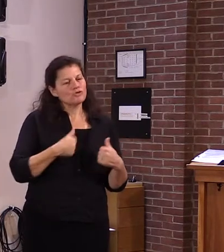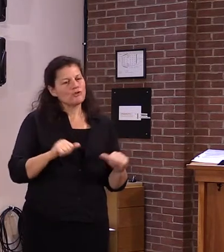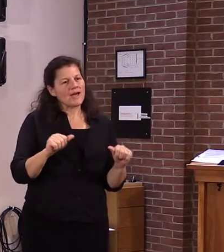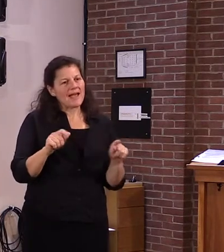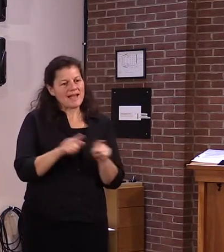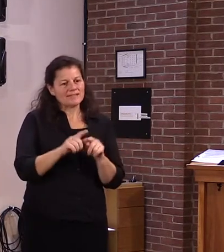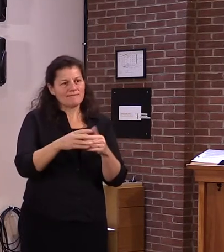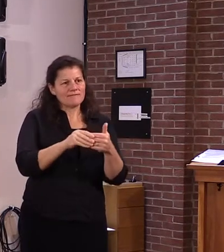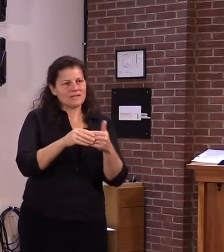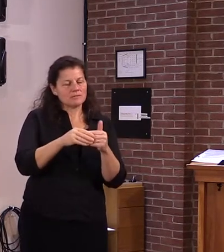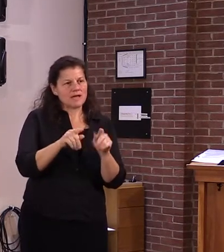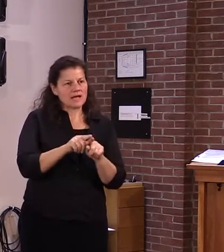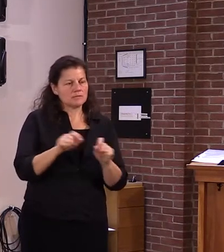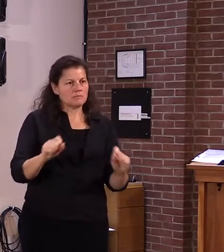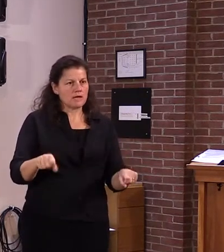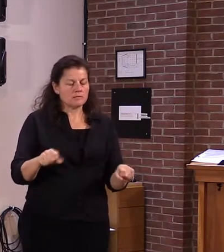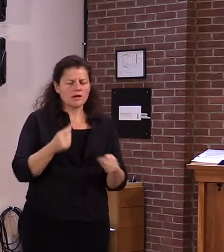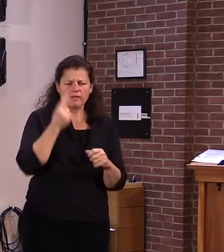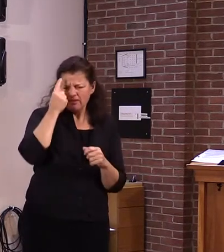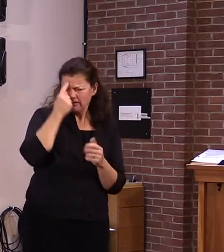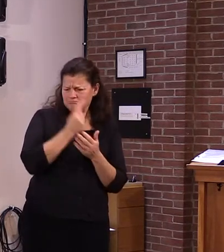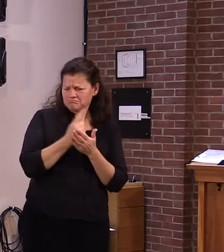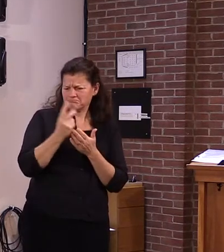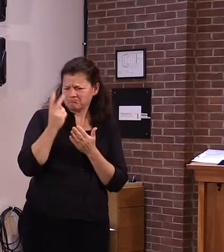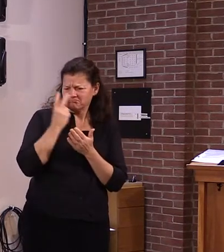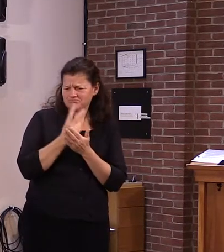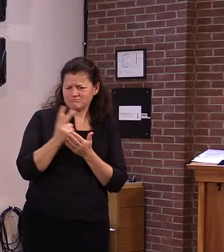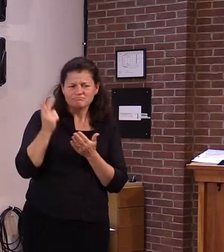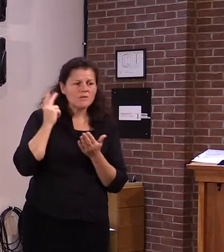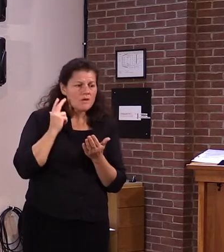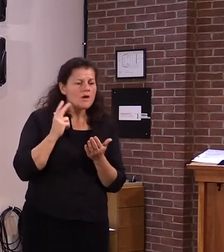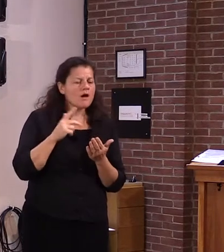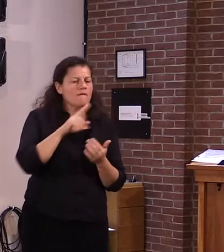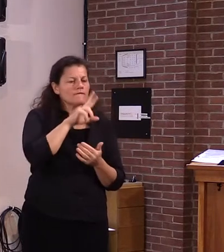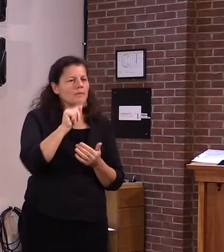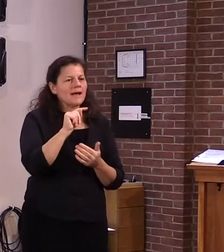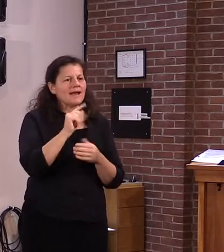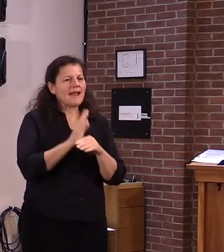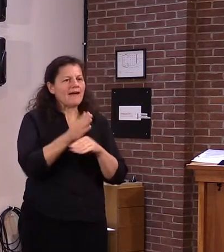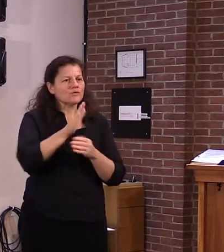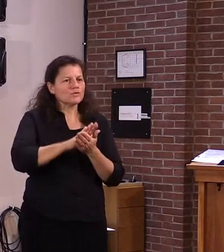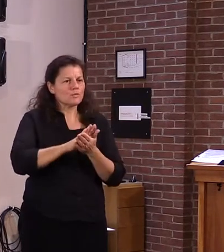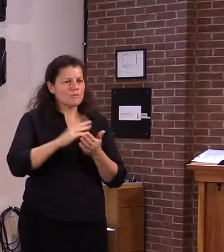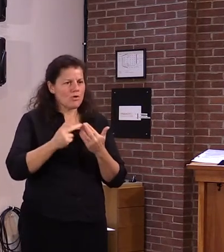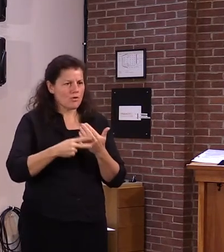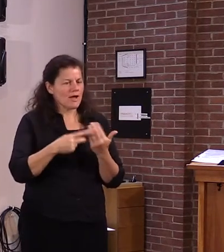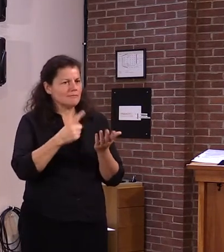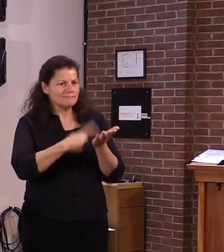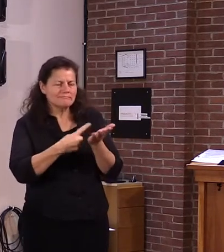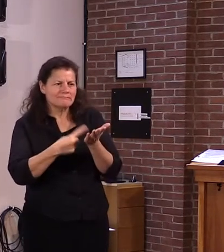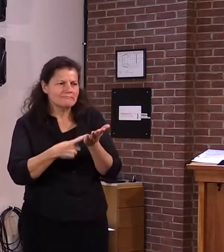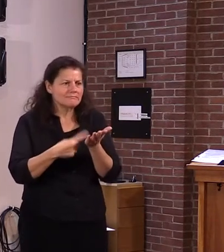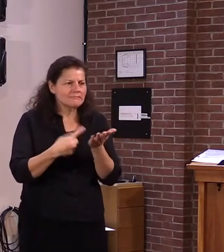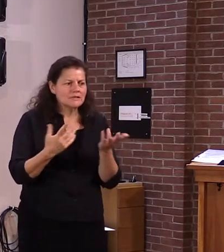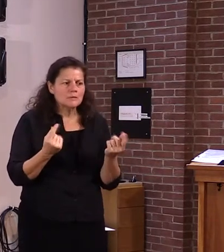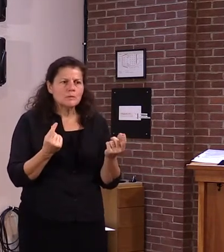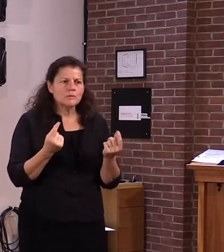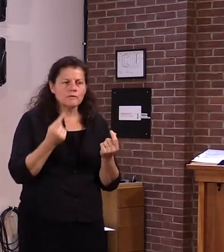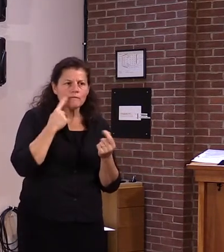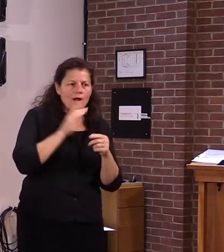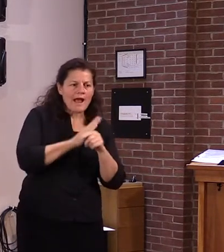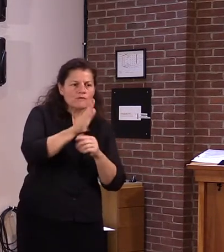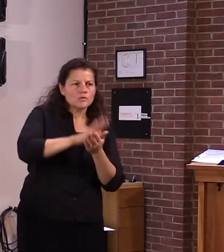think a couple of weeks ago we had Vermont After School that talked about this, that trying to remain